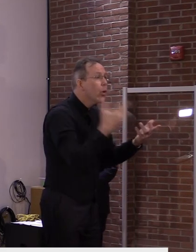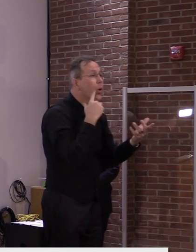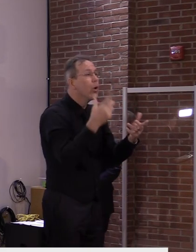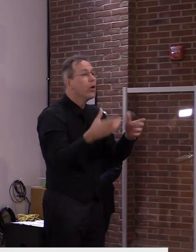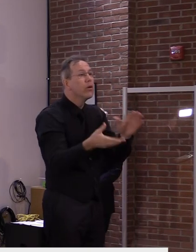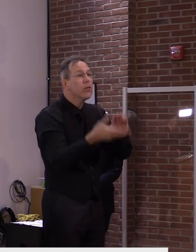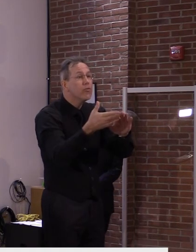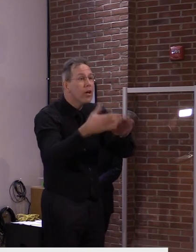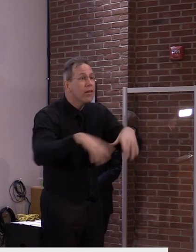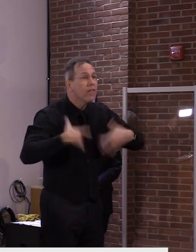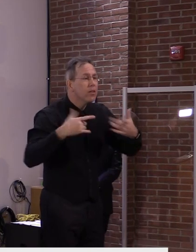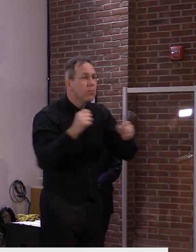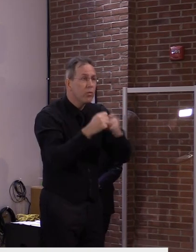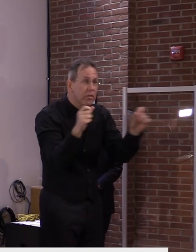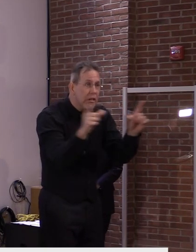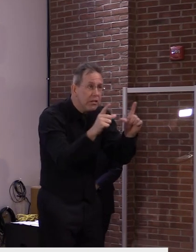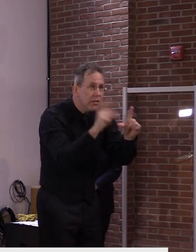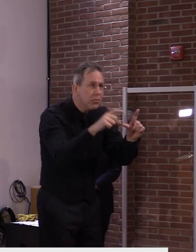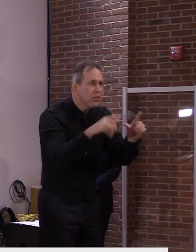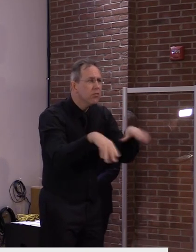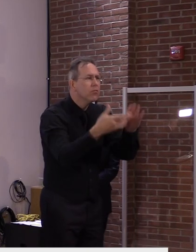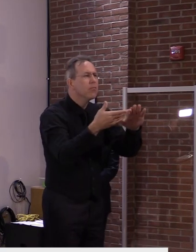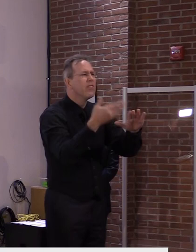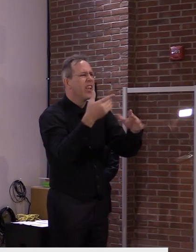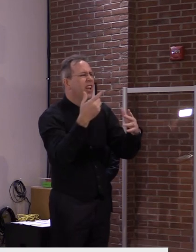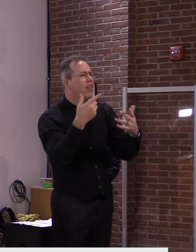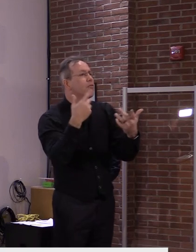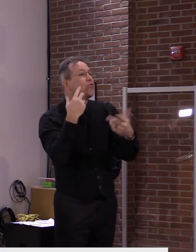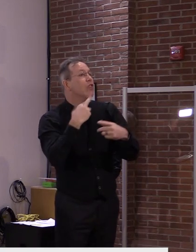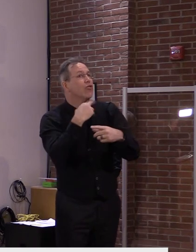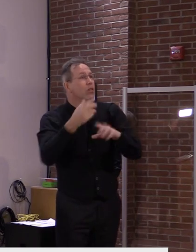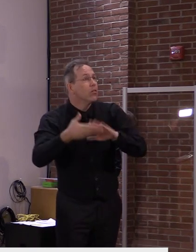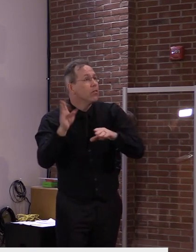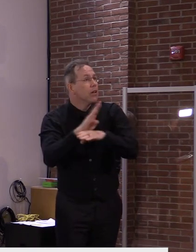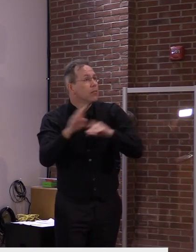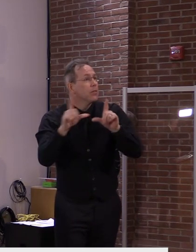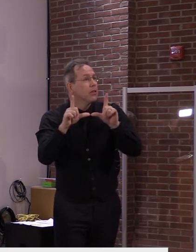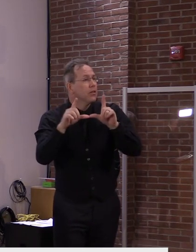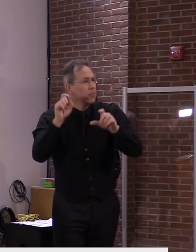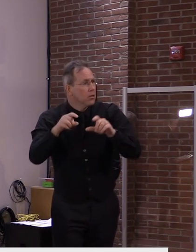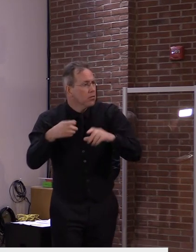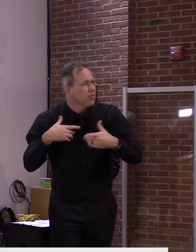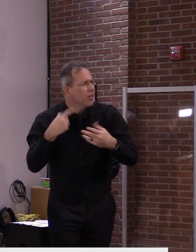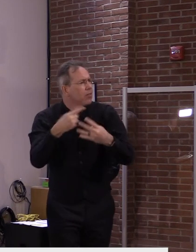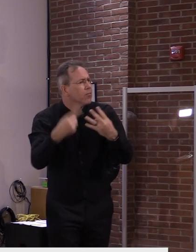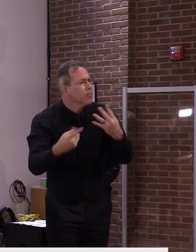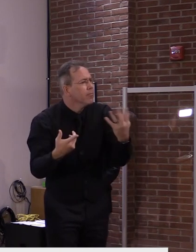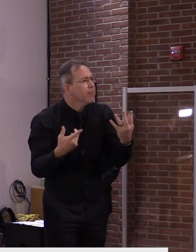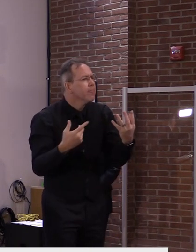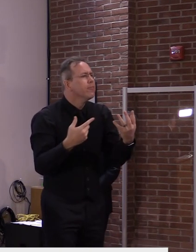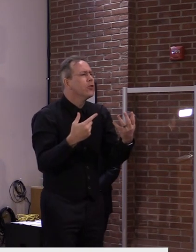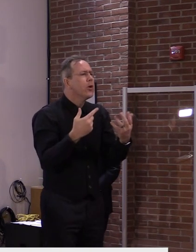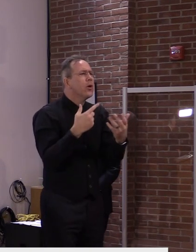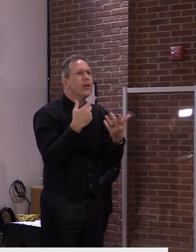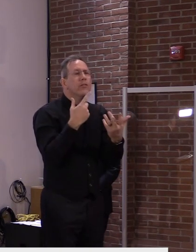like to operate consistently with our indoor entertainment. So, for example, you